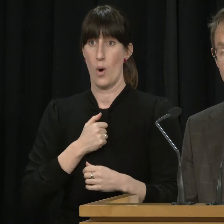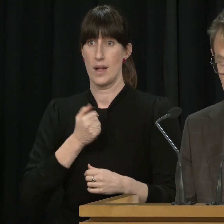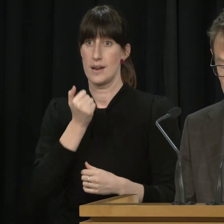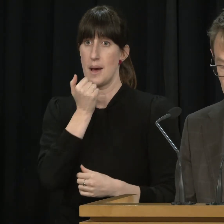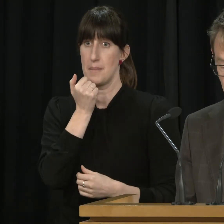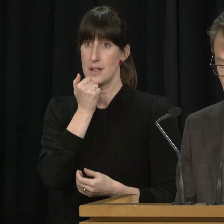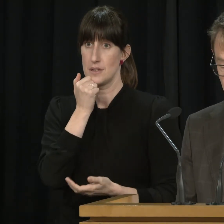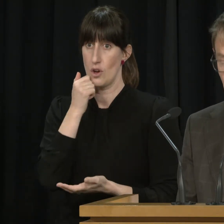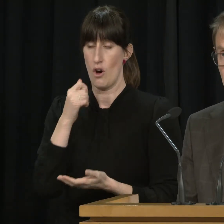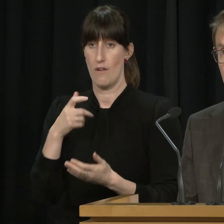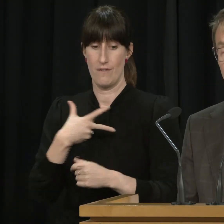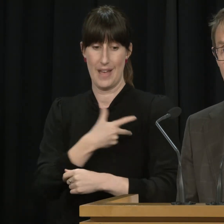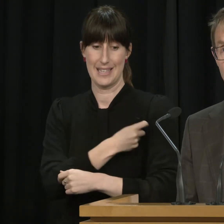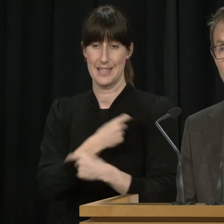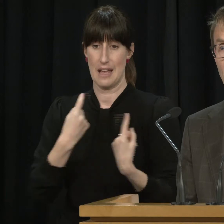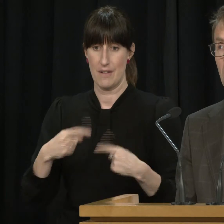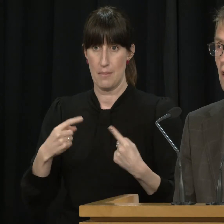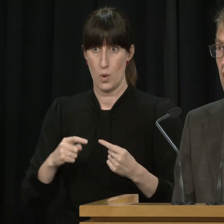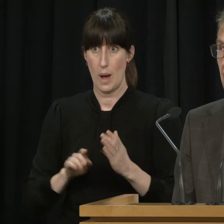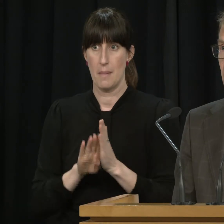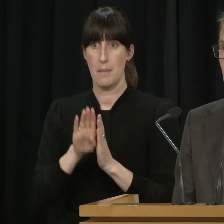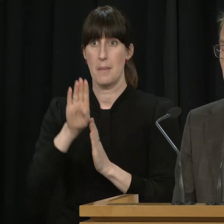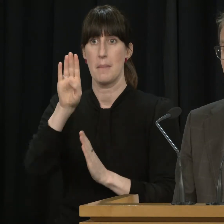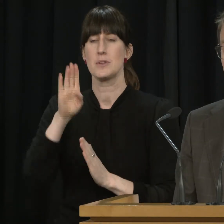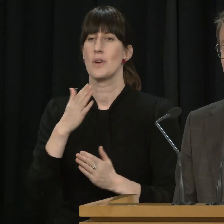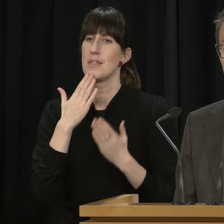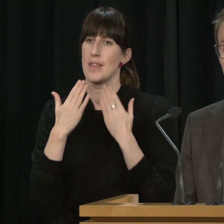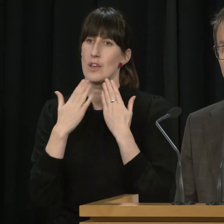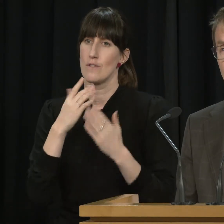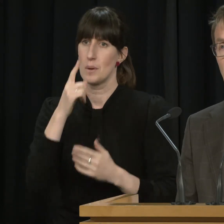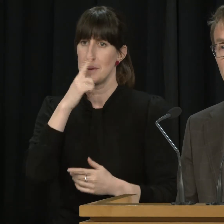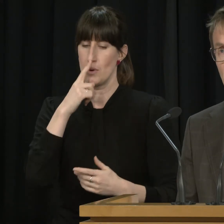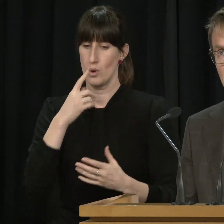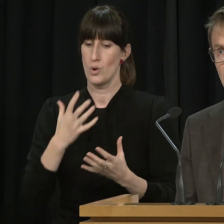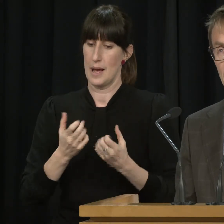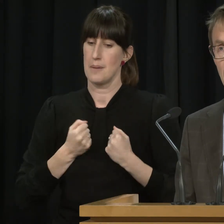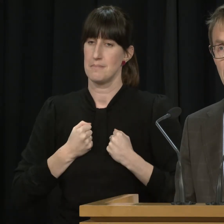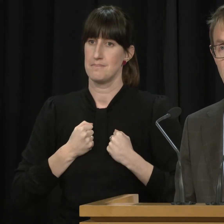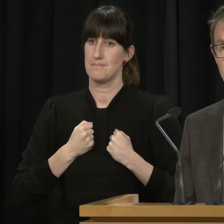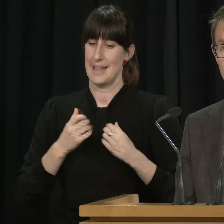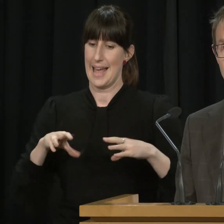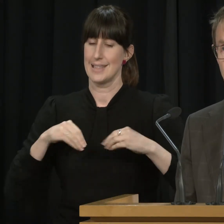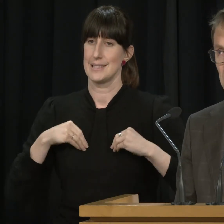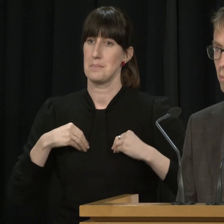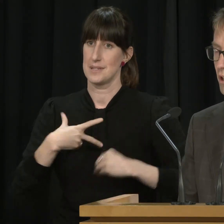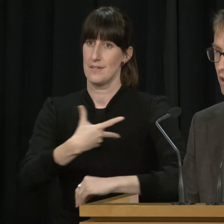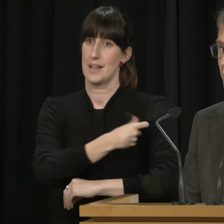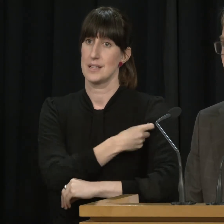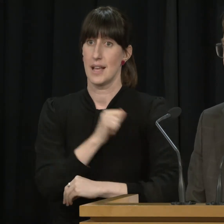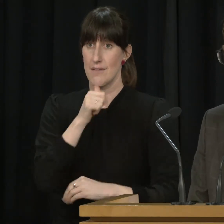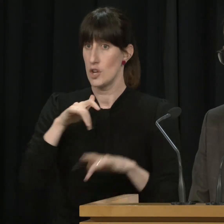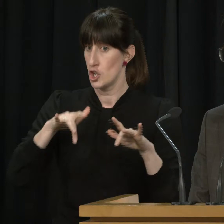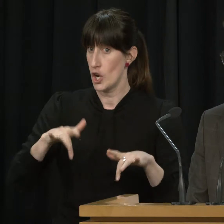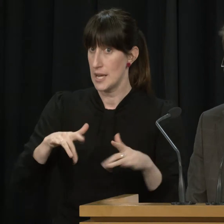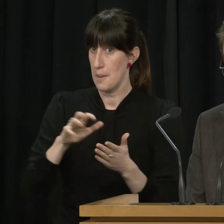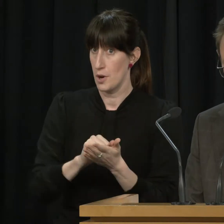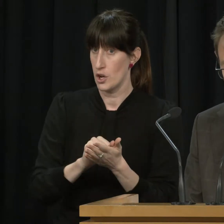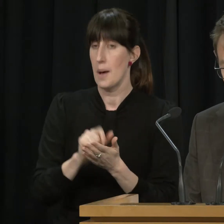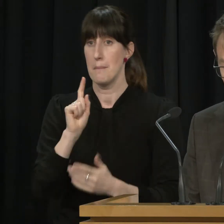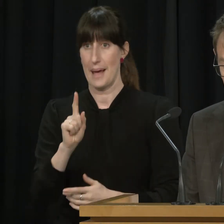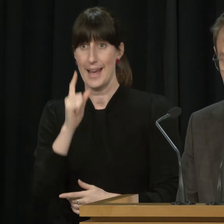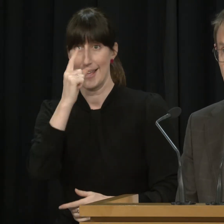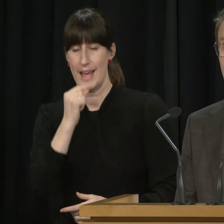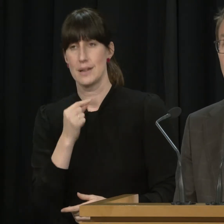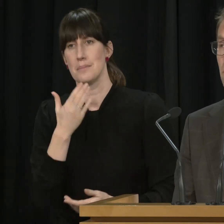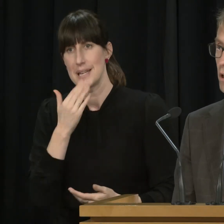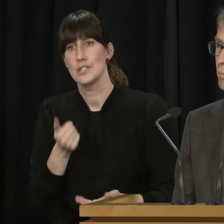Zealanders for responding to that call, and I trust that those of you who haven't yet made a booking but are eligible will do